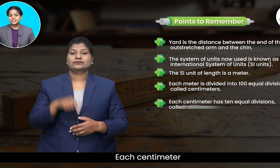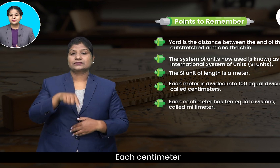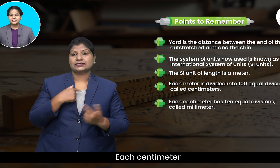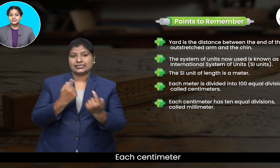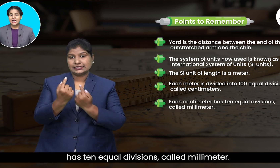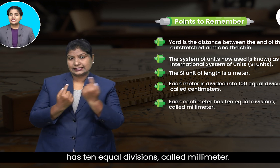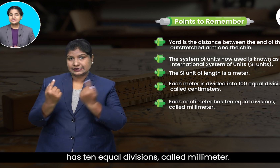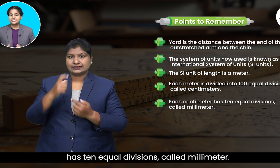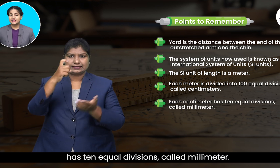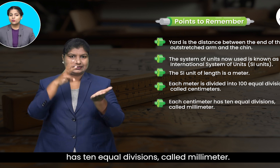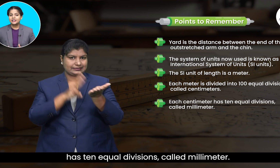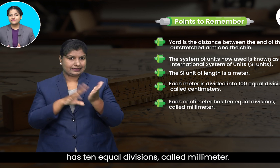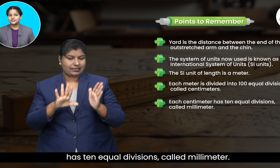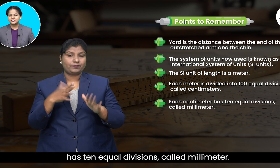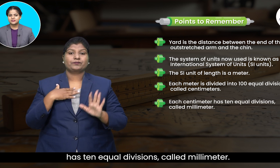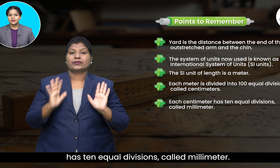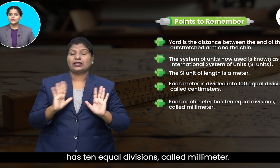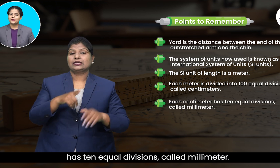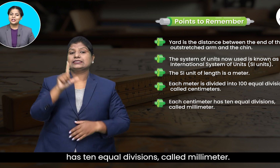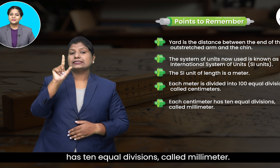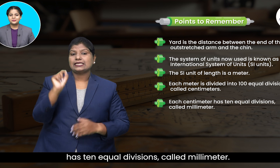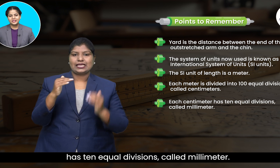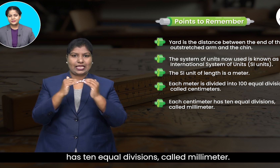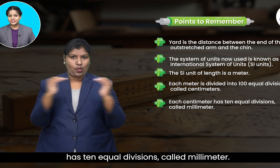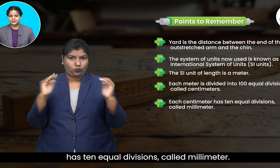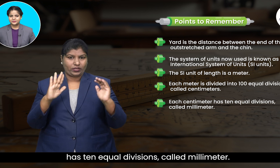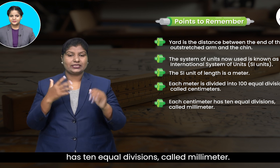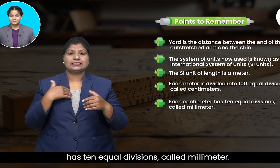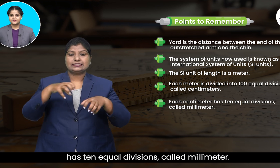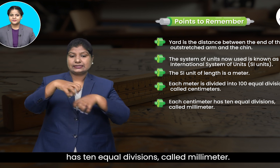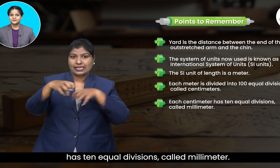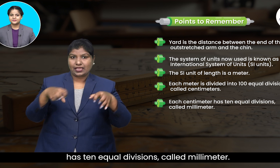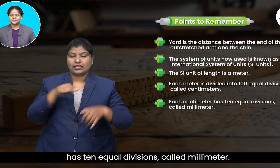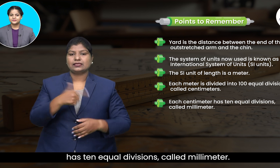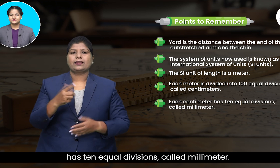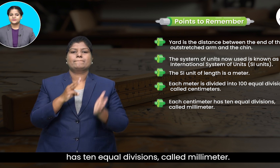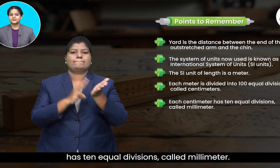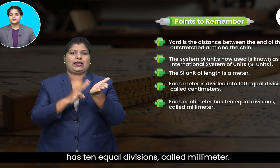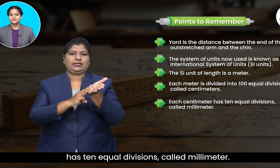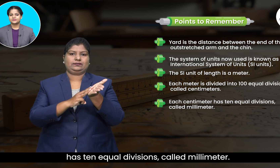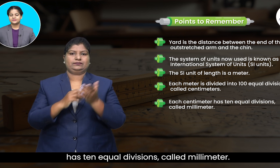Each centimeter has 10 equal divisions called millimeter.